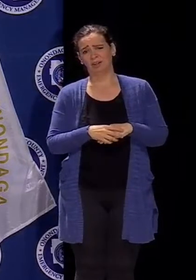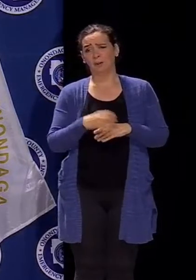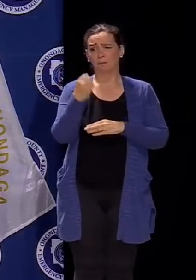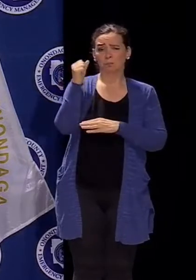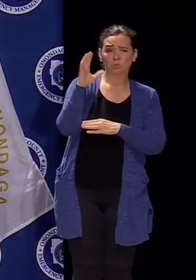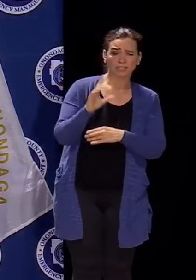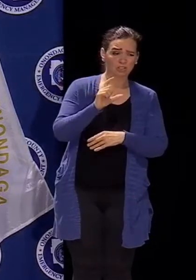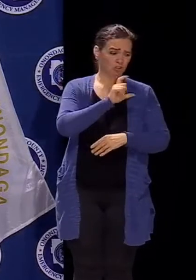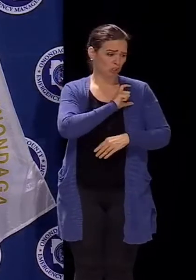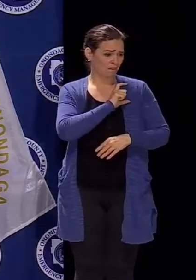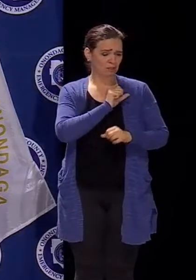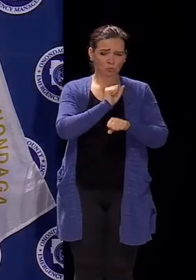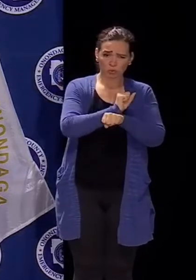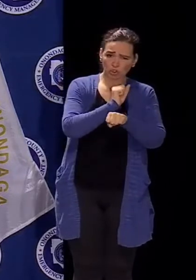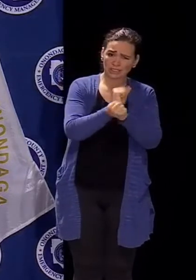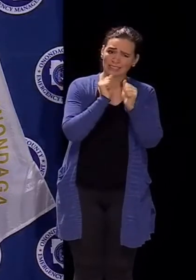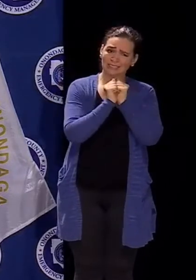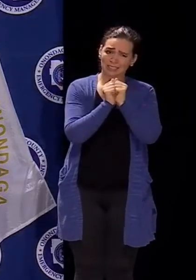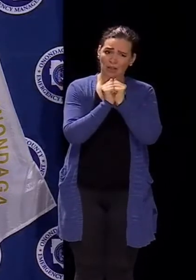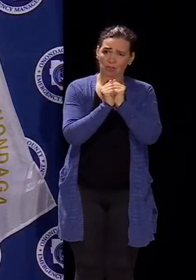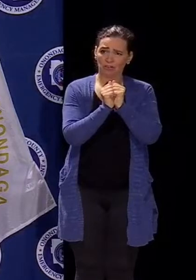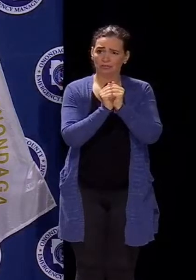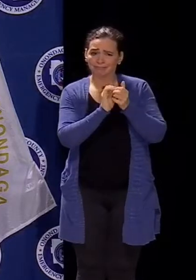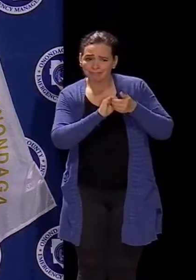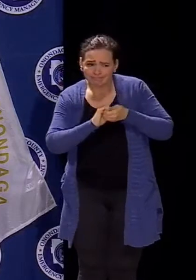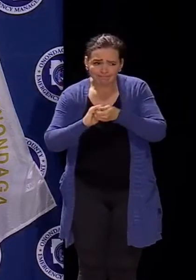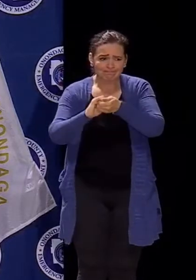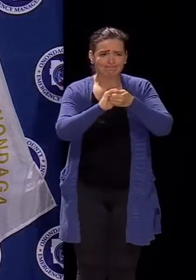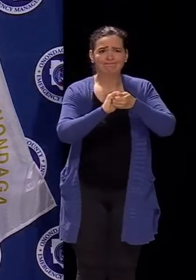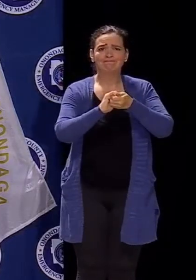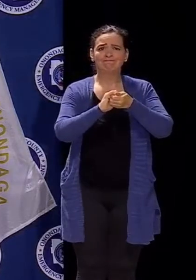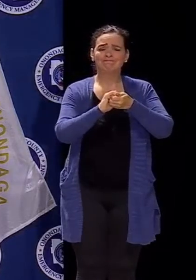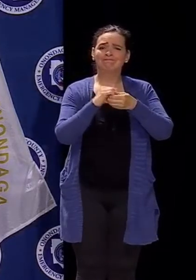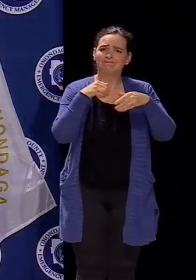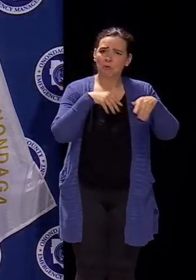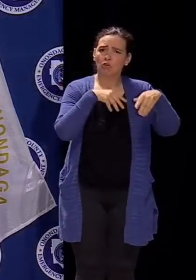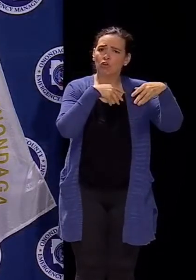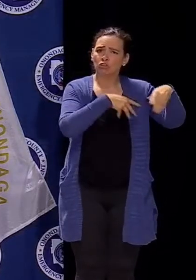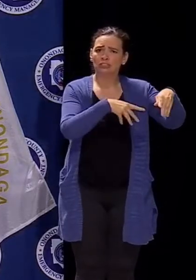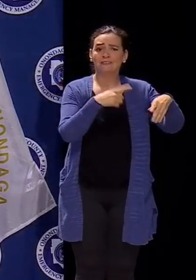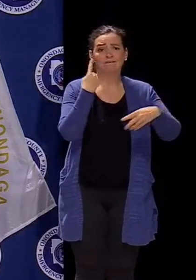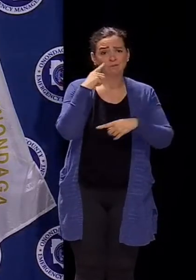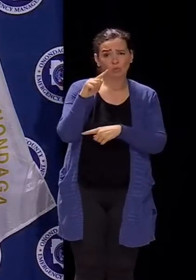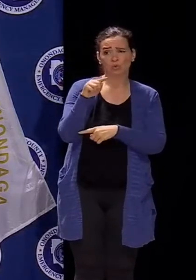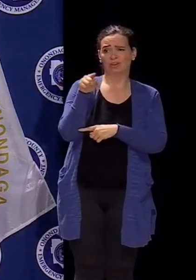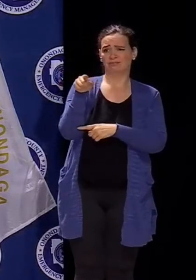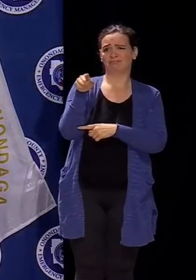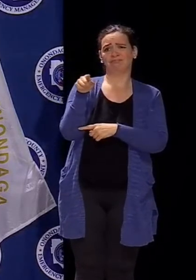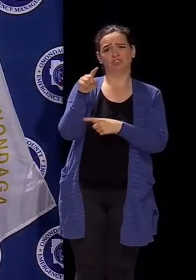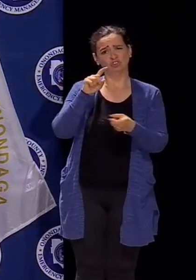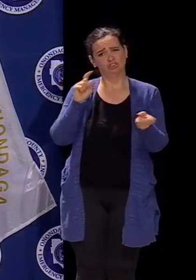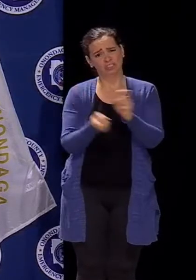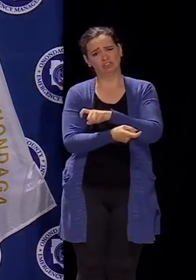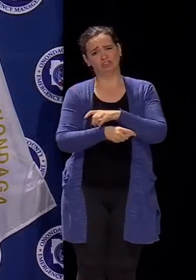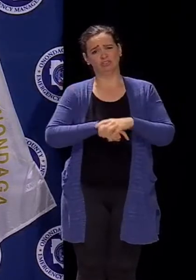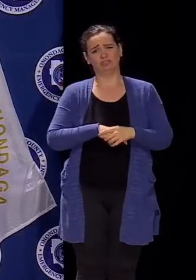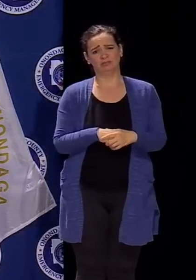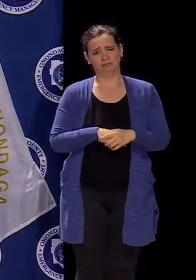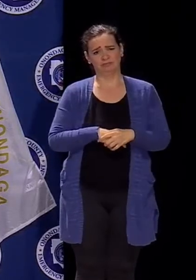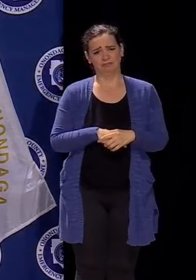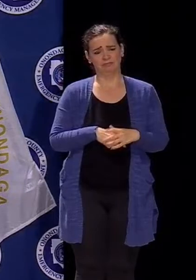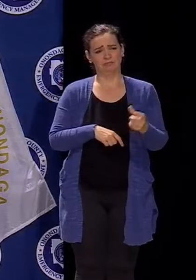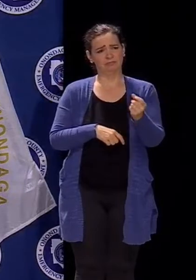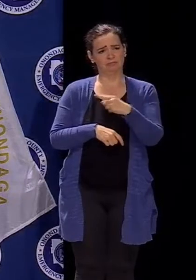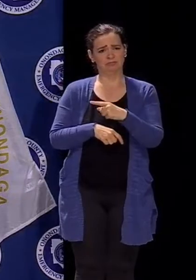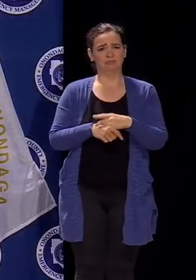enforcement community, they've found that balance in what are very stressful times. Speaking of the protests, we heard that